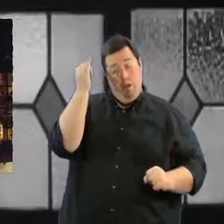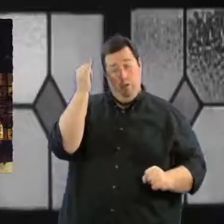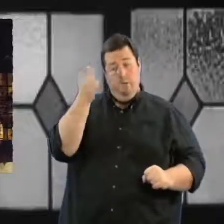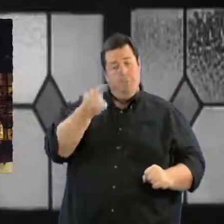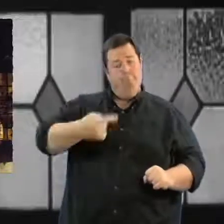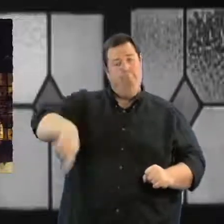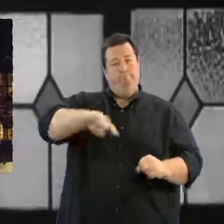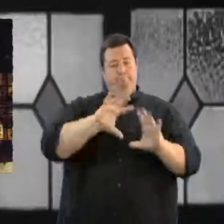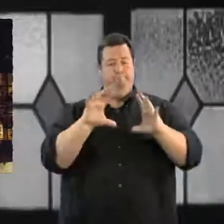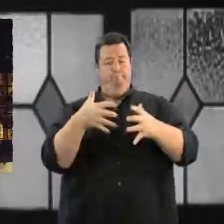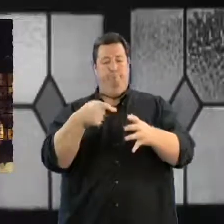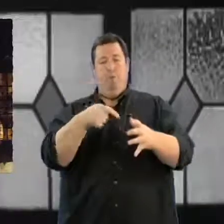strike.